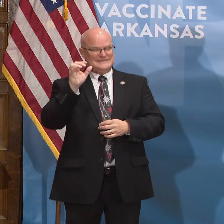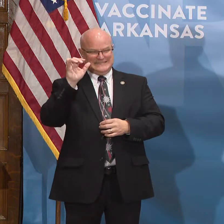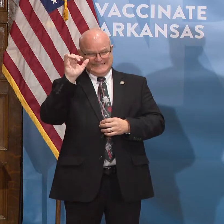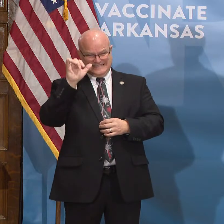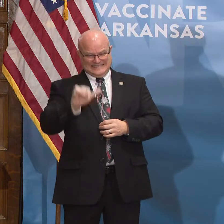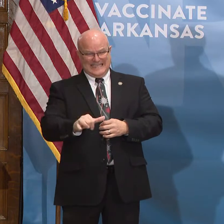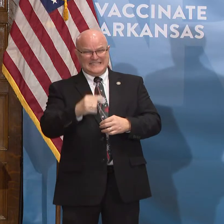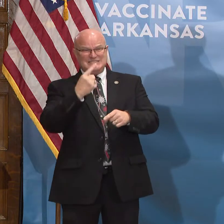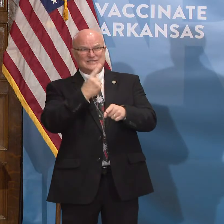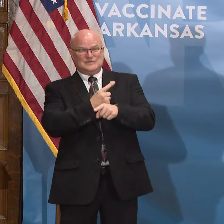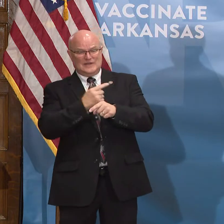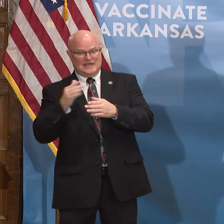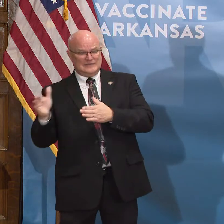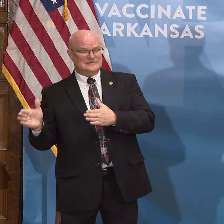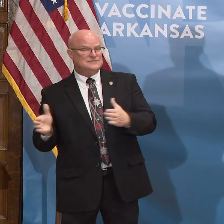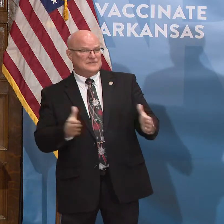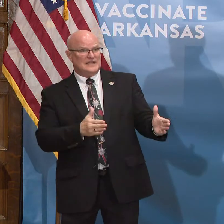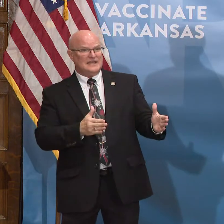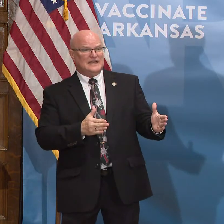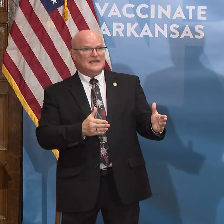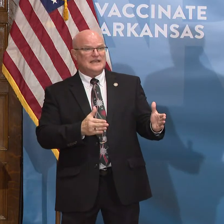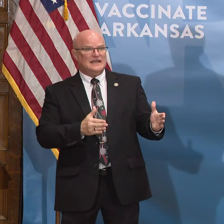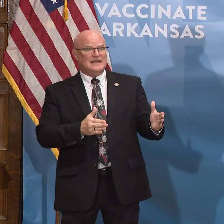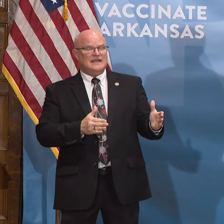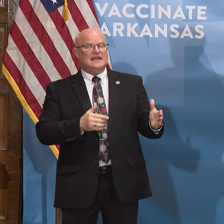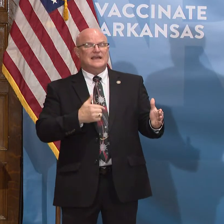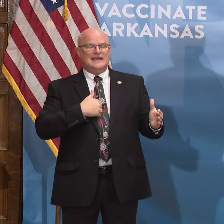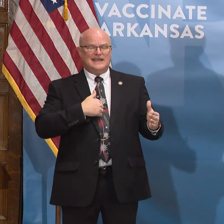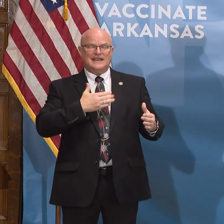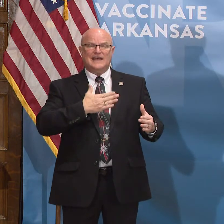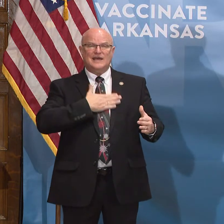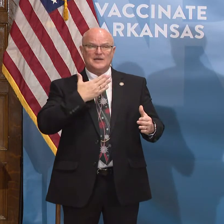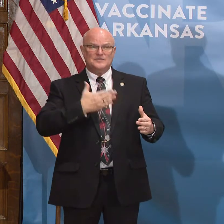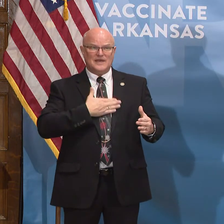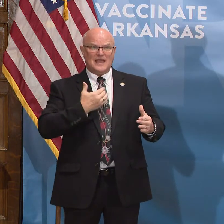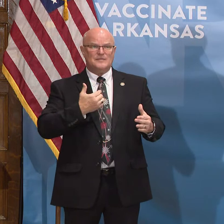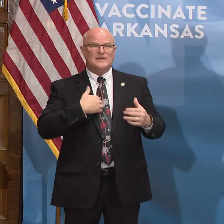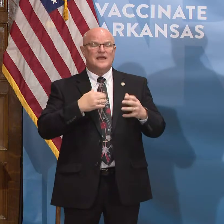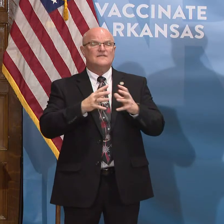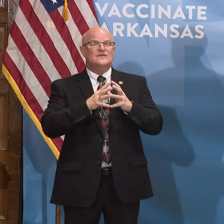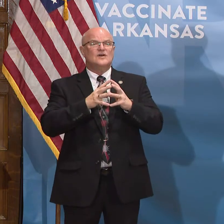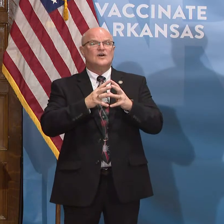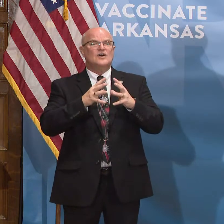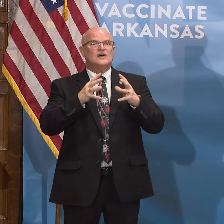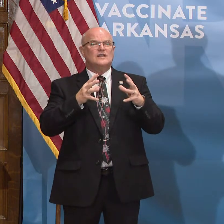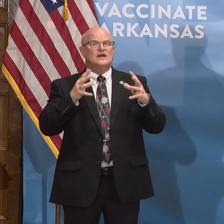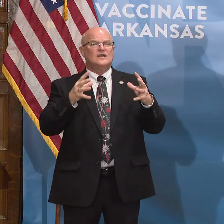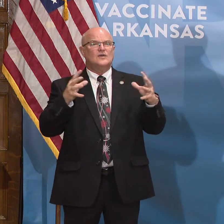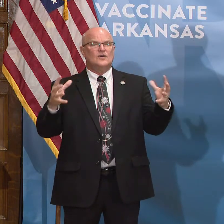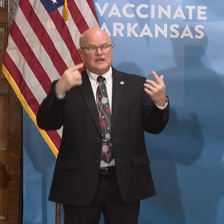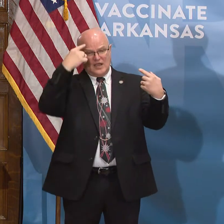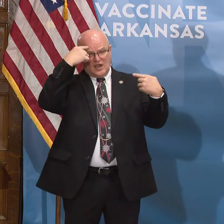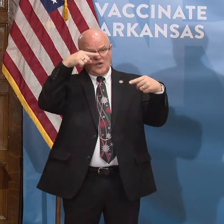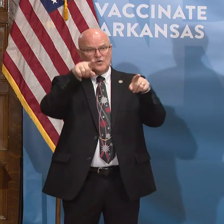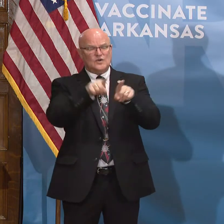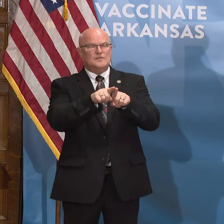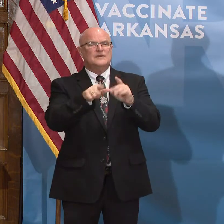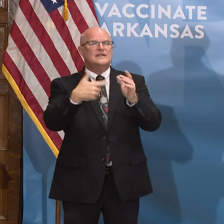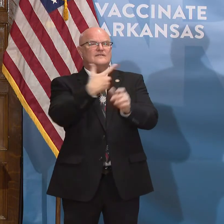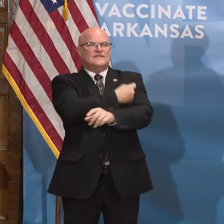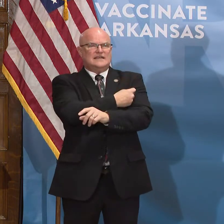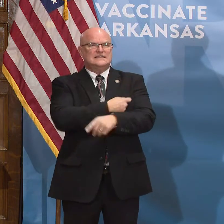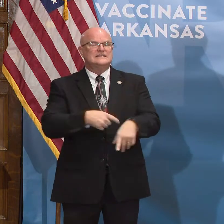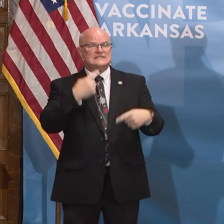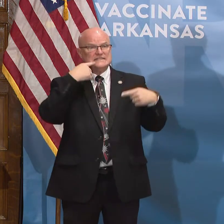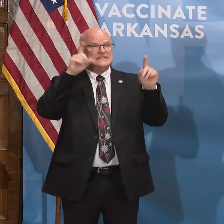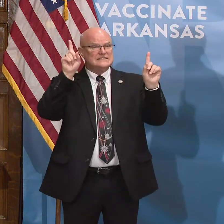that's the right strategy, and I'm pleased that there's a growing consensus that this is the way out of this.